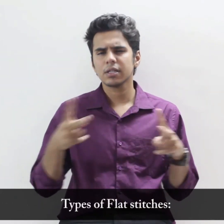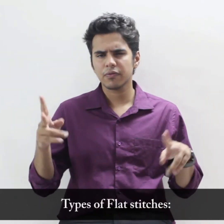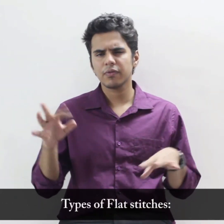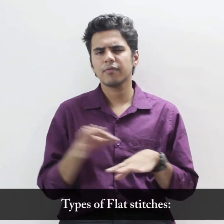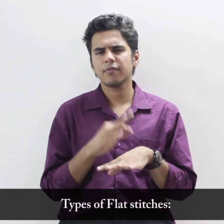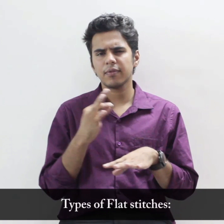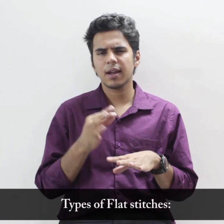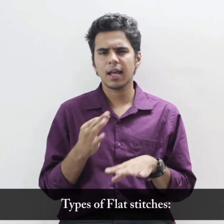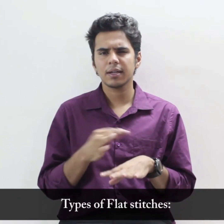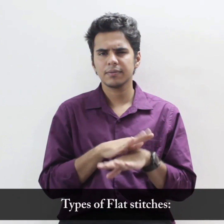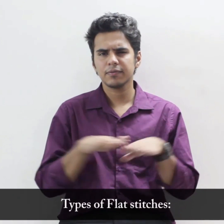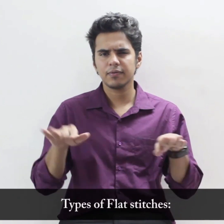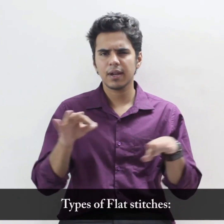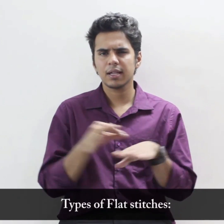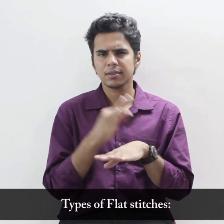Types of flat stitches.